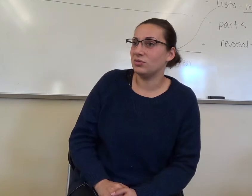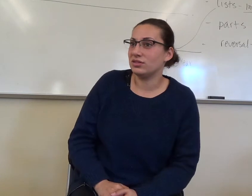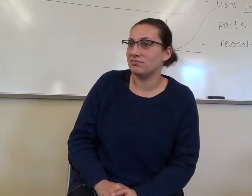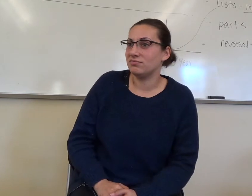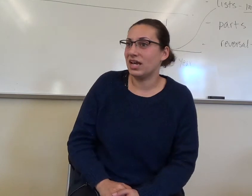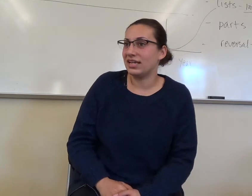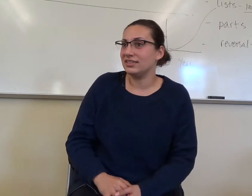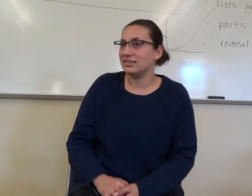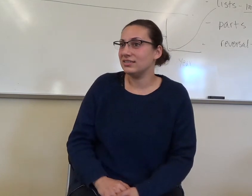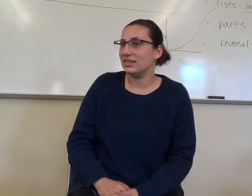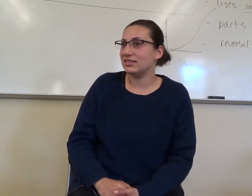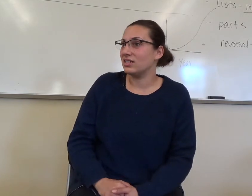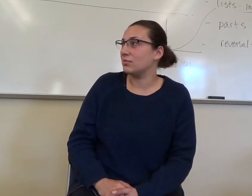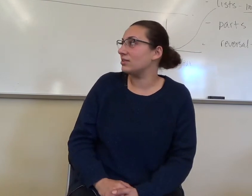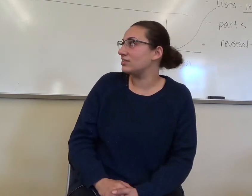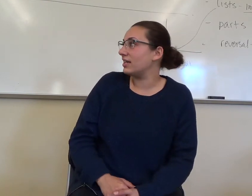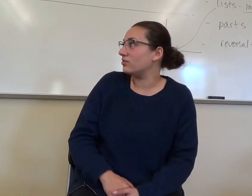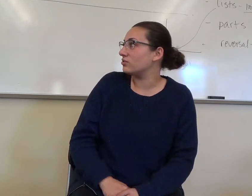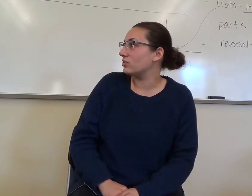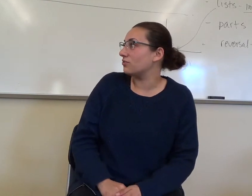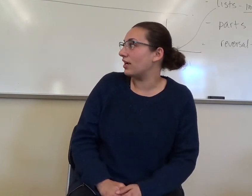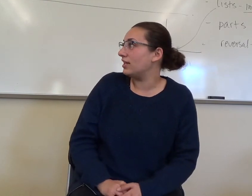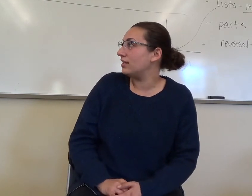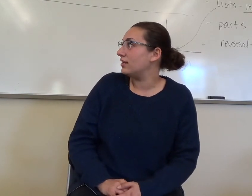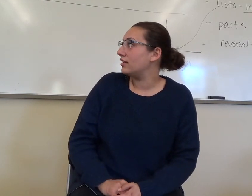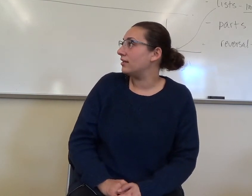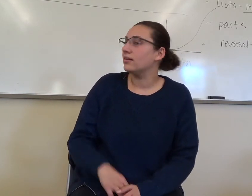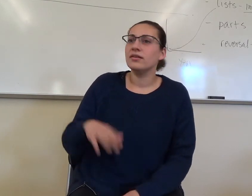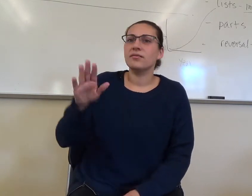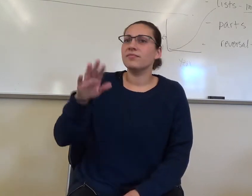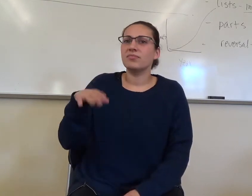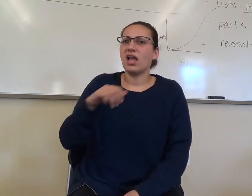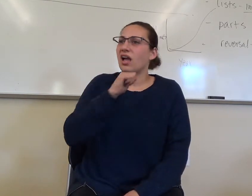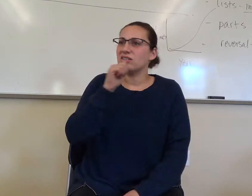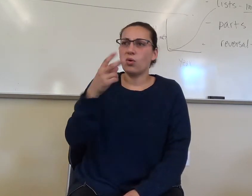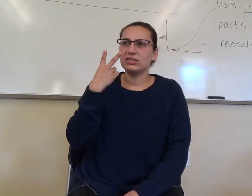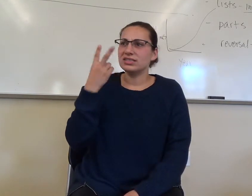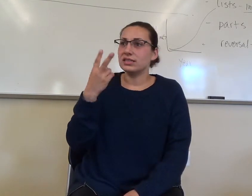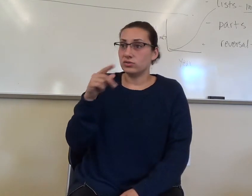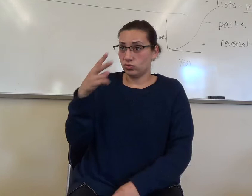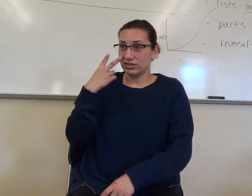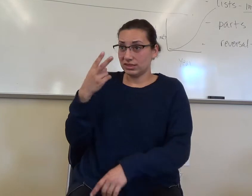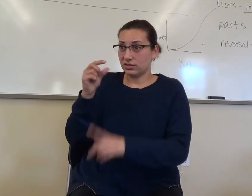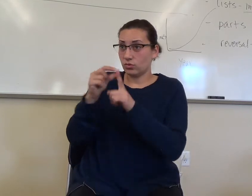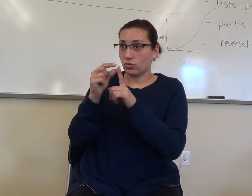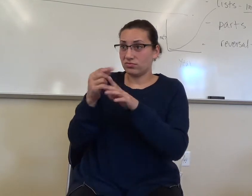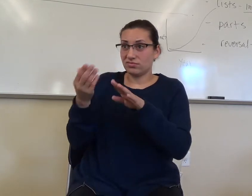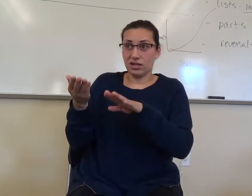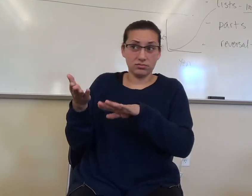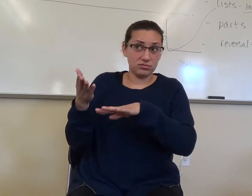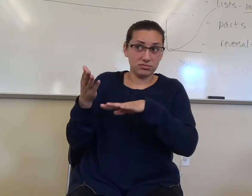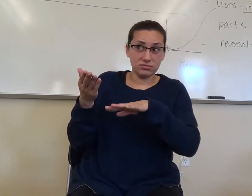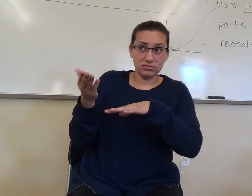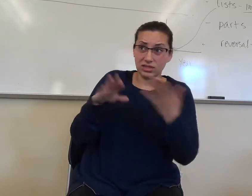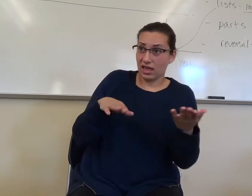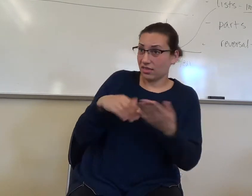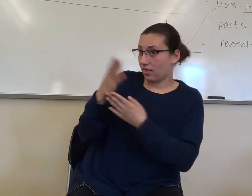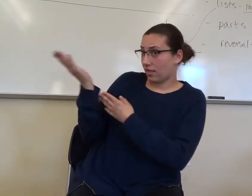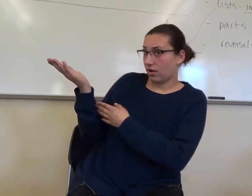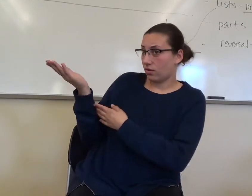someone dies? Like it's talking about the cycle, sort of, I don't see any right? mention of death in here. Yeah, what you gotta be doing is looking for